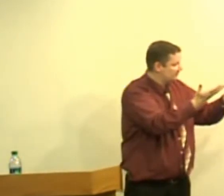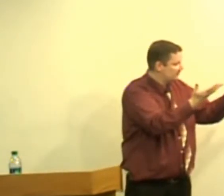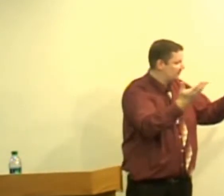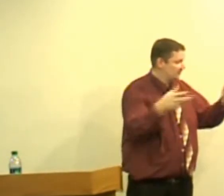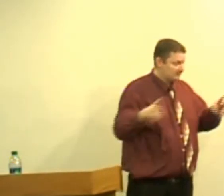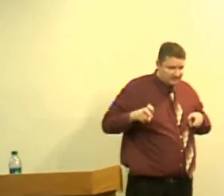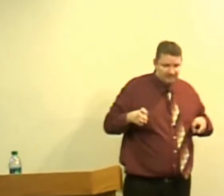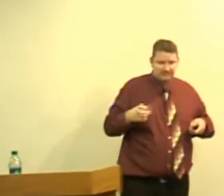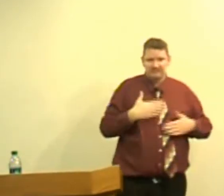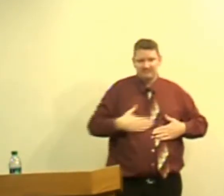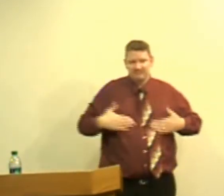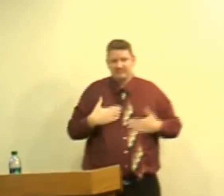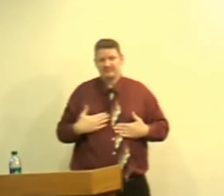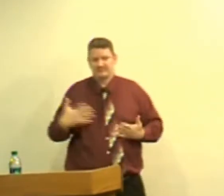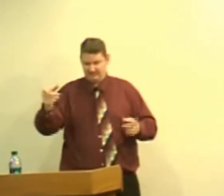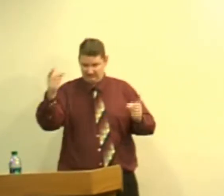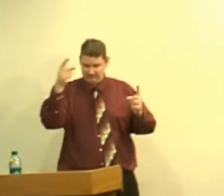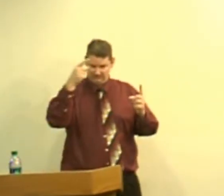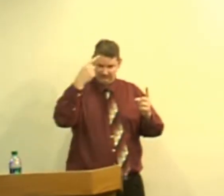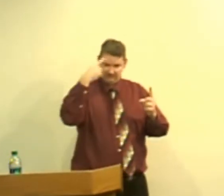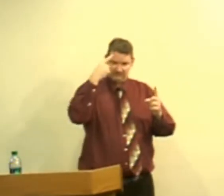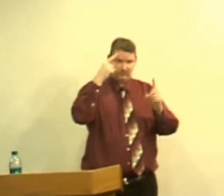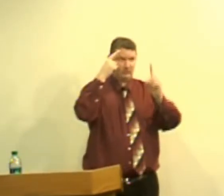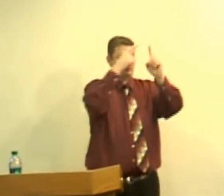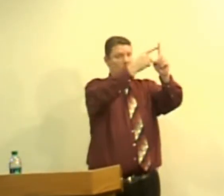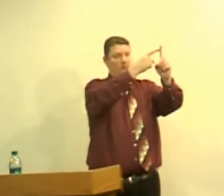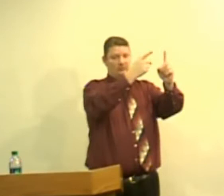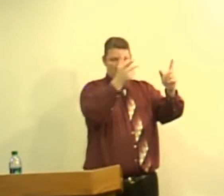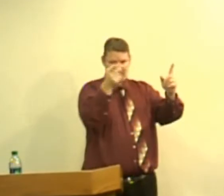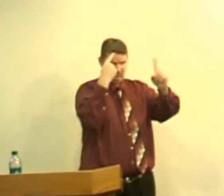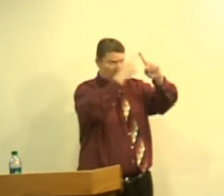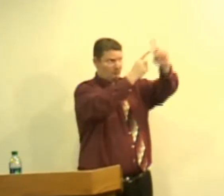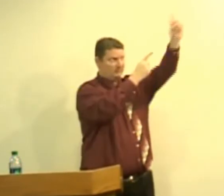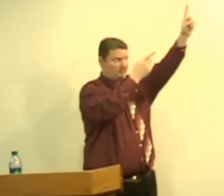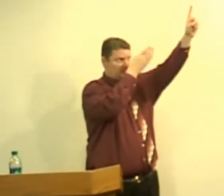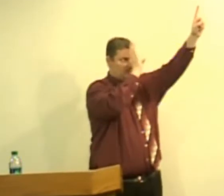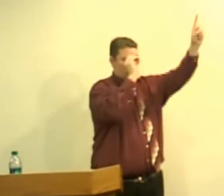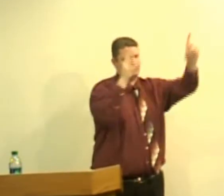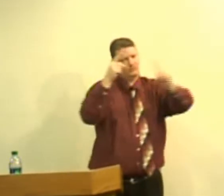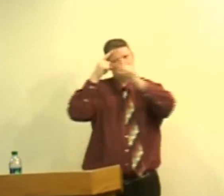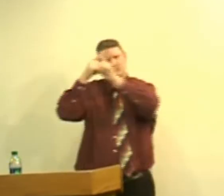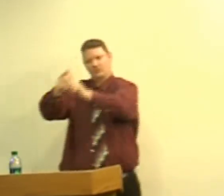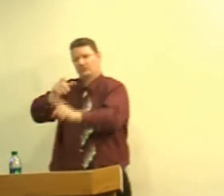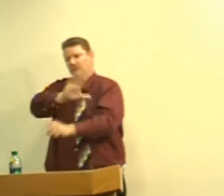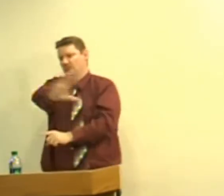So we have a choice. Do you think seek out the ways of the world, or God?